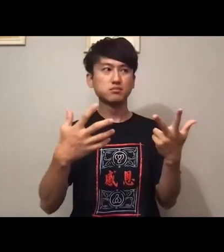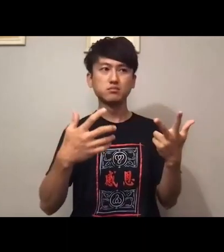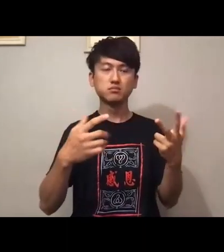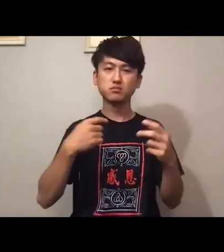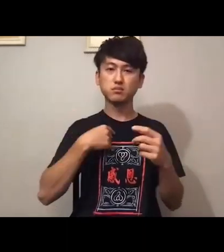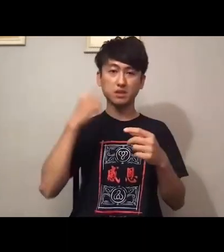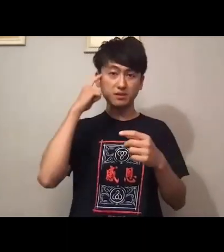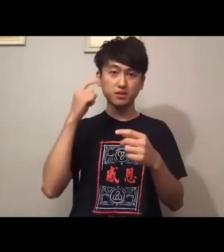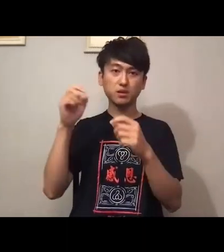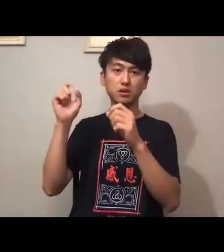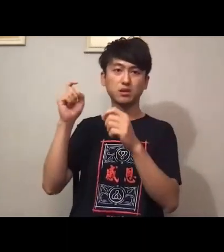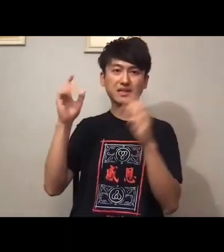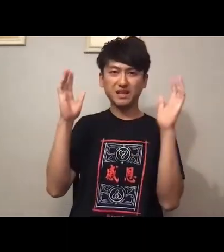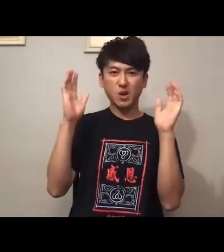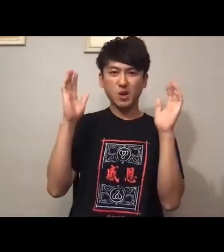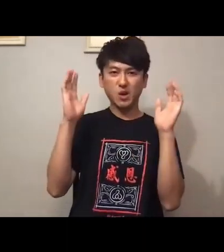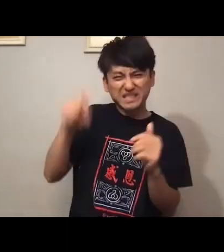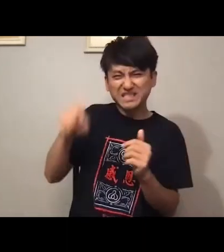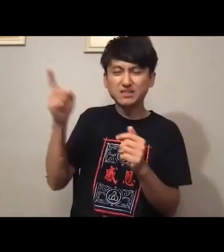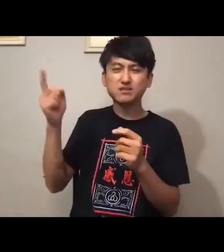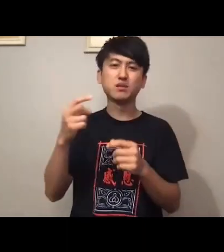It's so much easier.